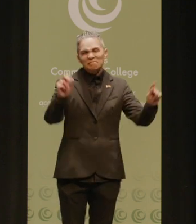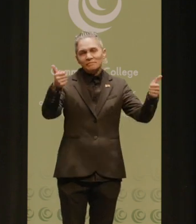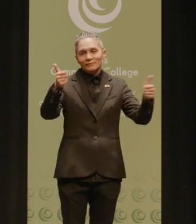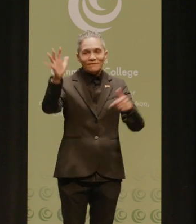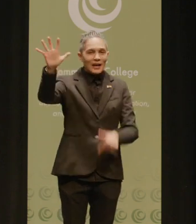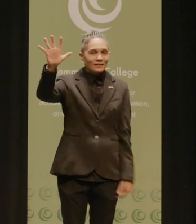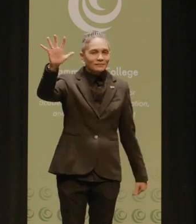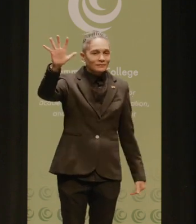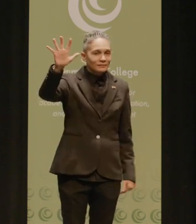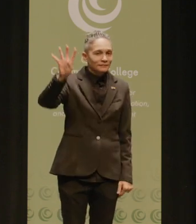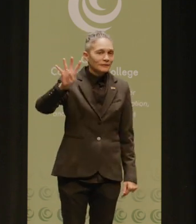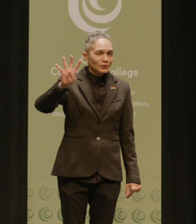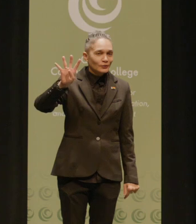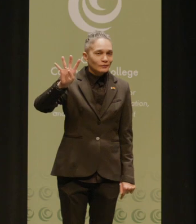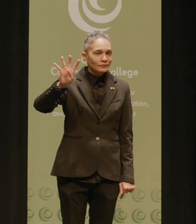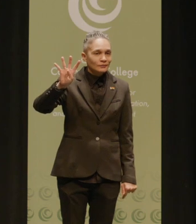right, 5 seconds.